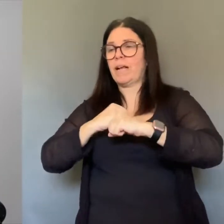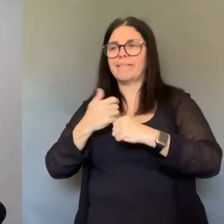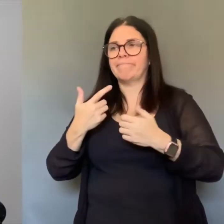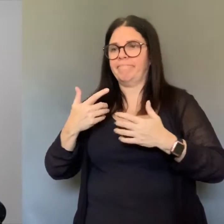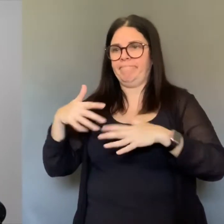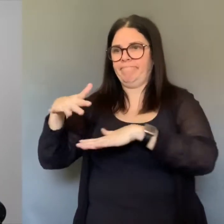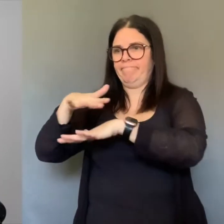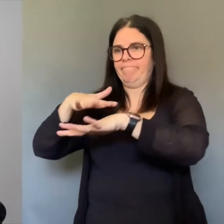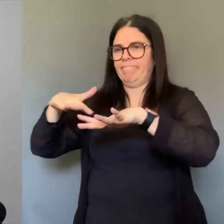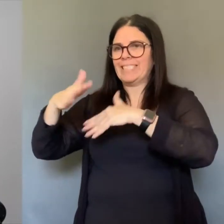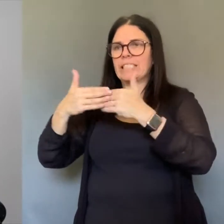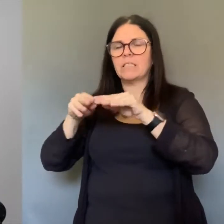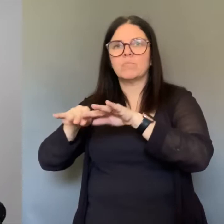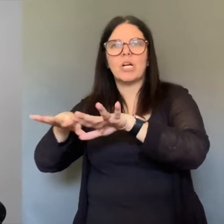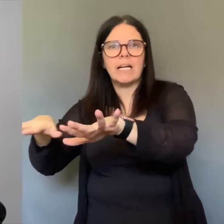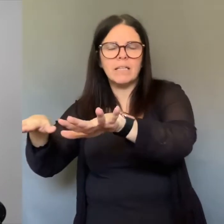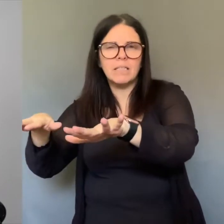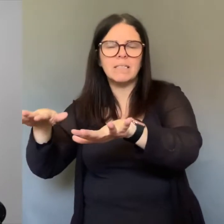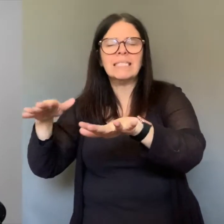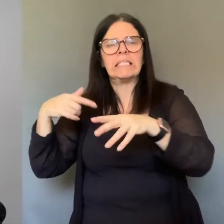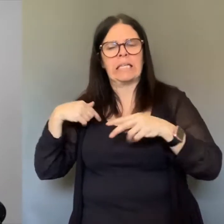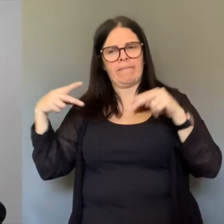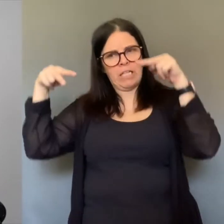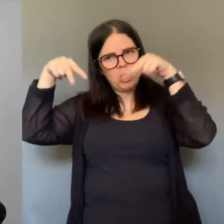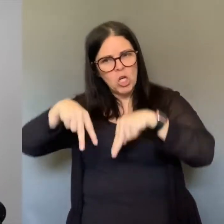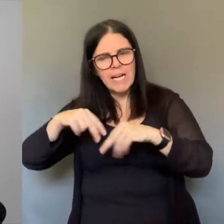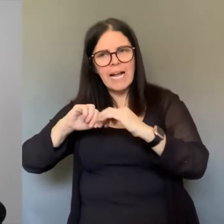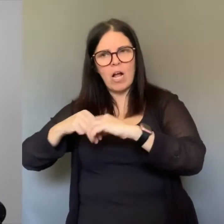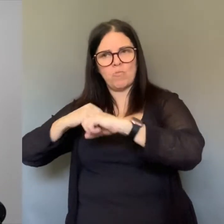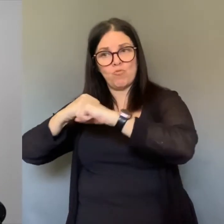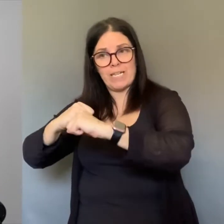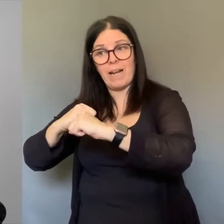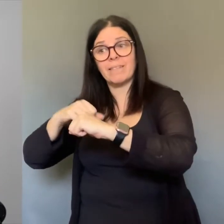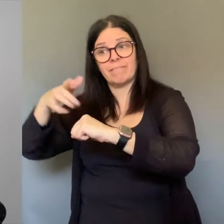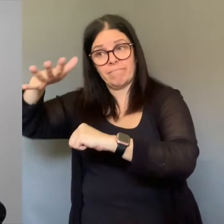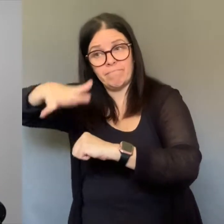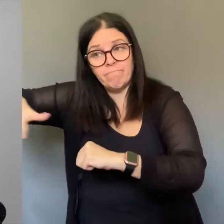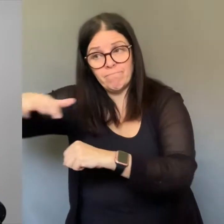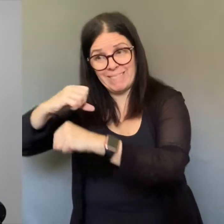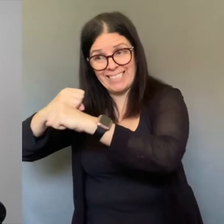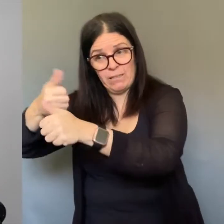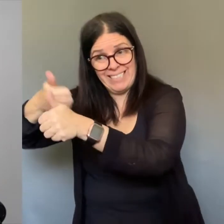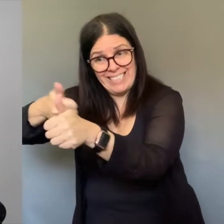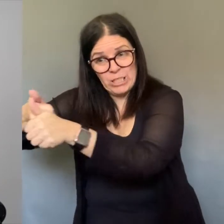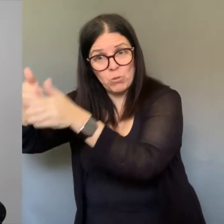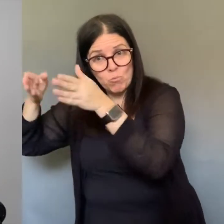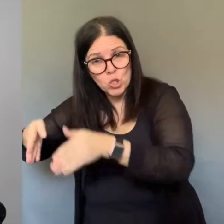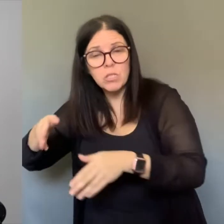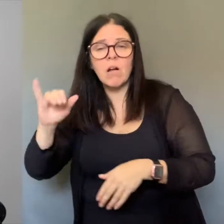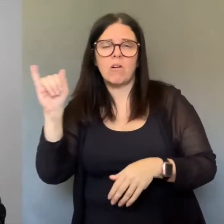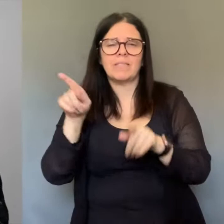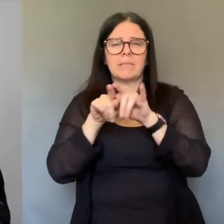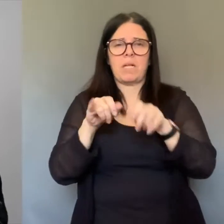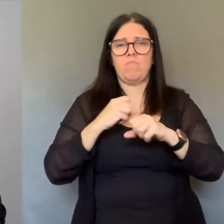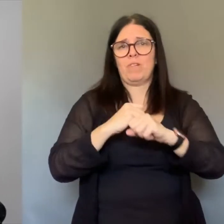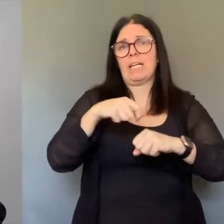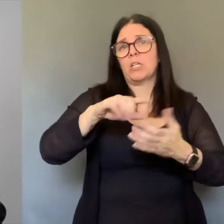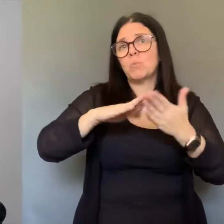care that they need to protect themselves and to limit the spread of COVID-19 in our community. Thank you.